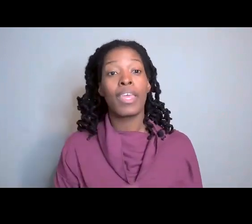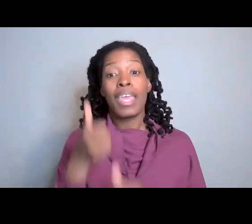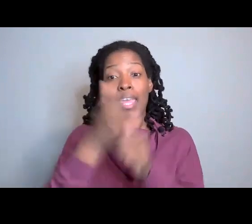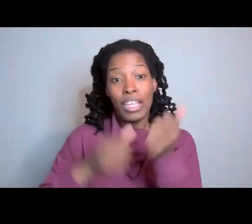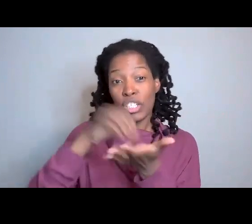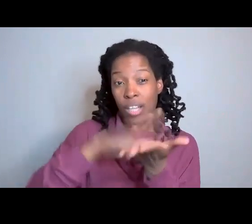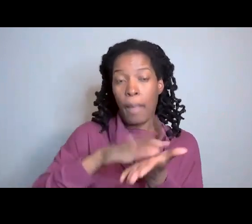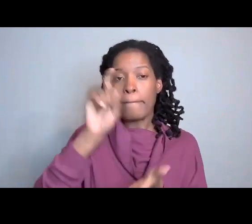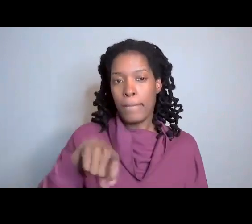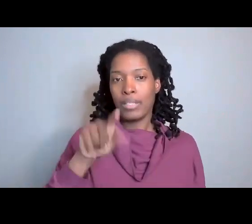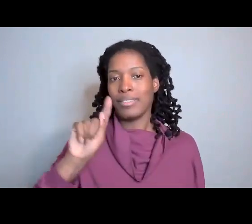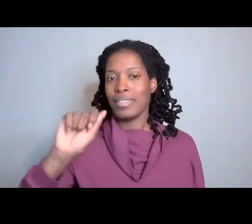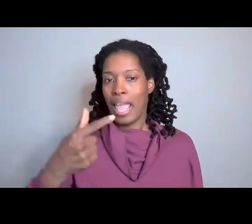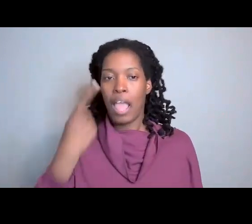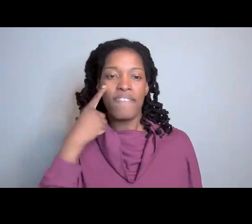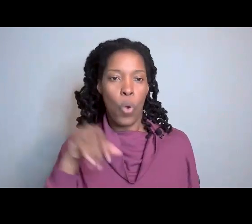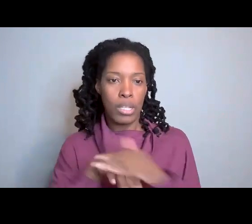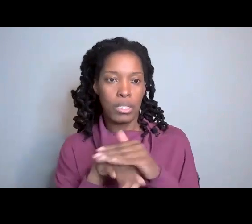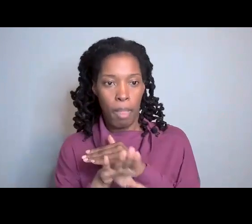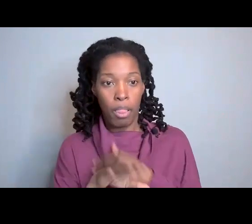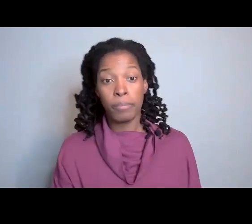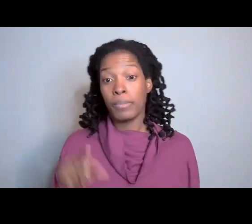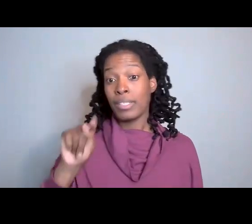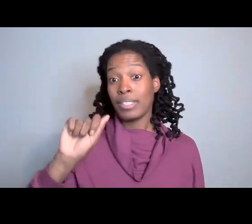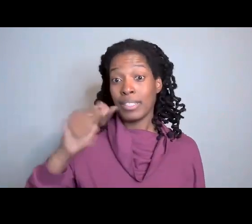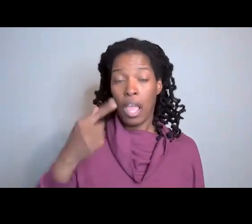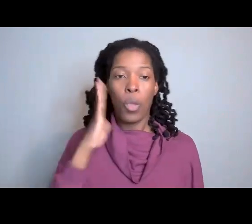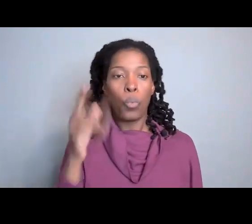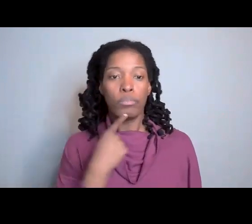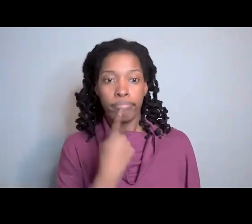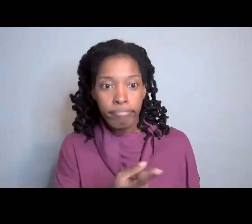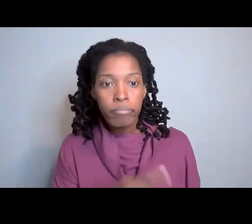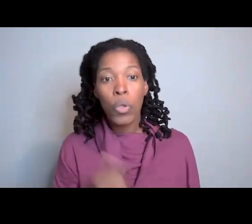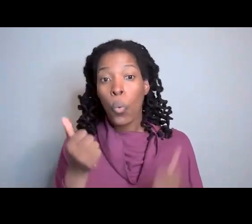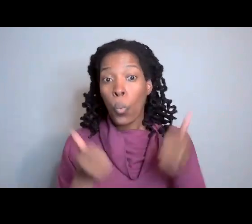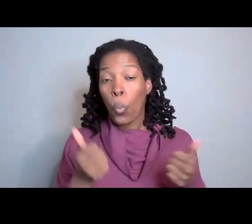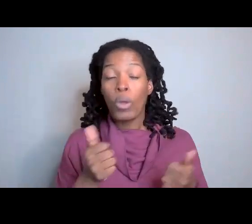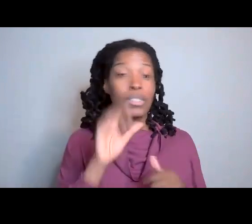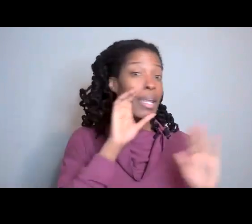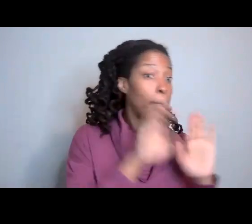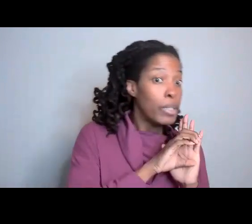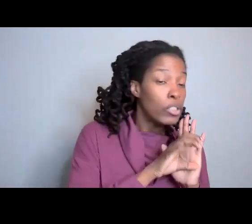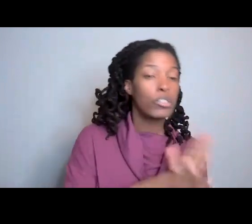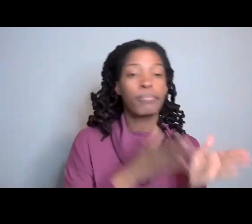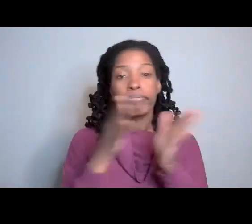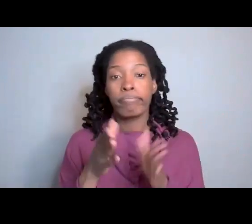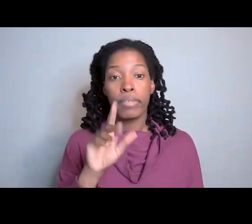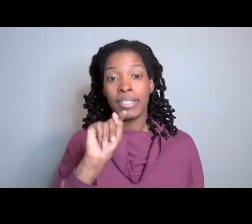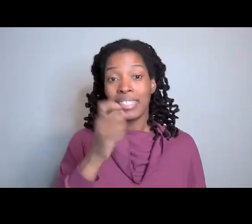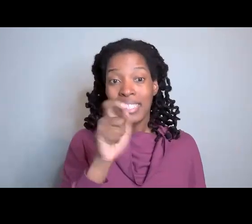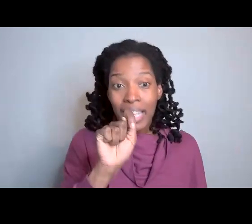order to be accessible. A tag will tell you what is text, what is an image, what is a form, what is